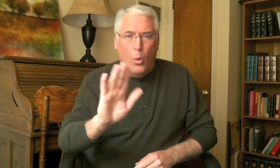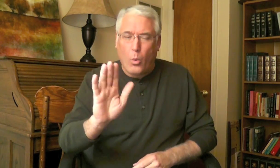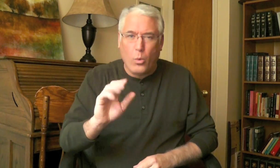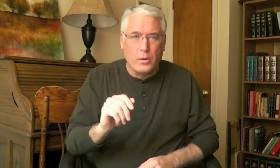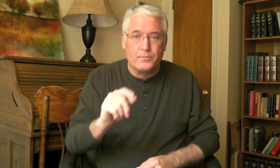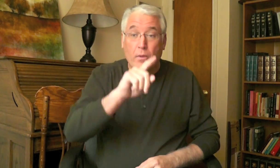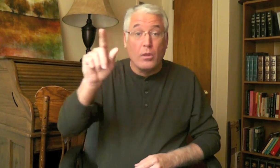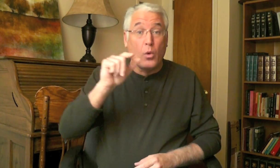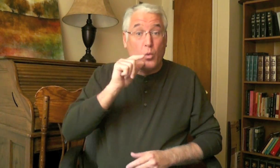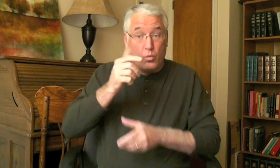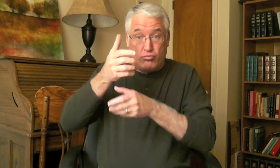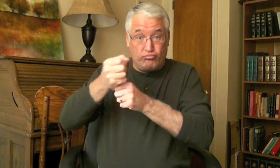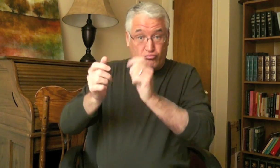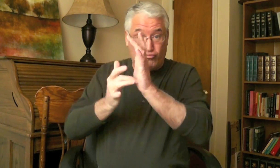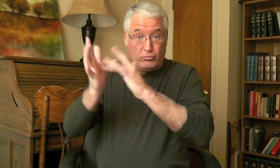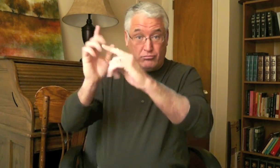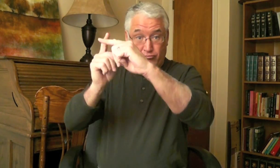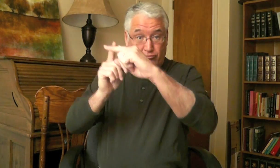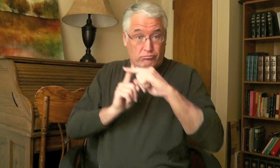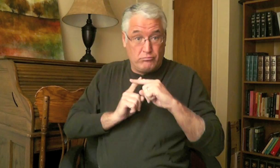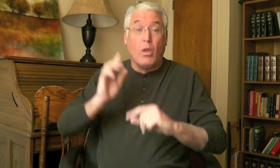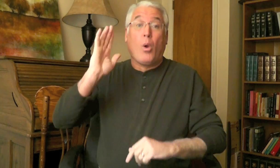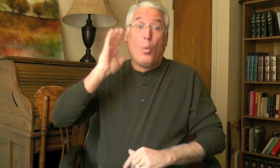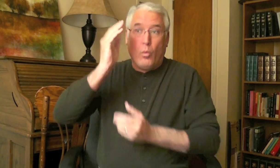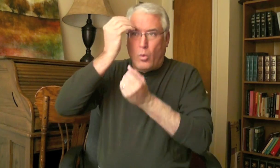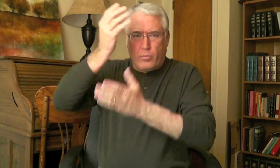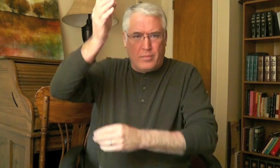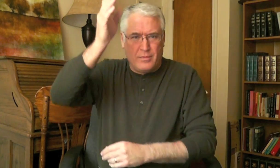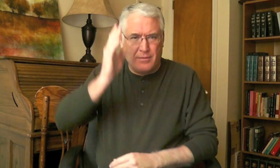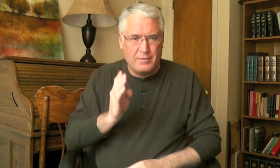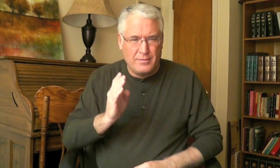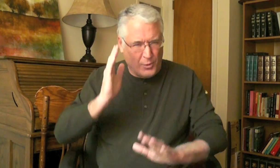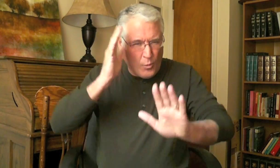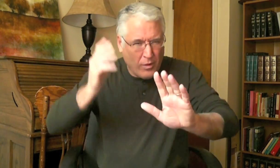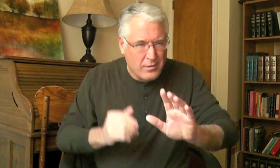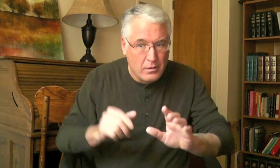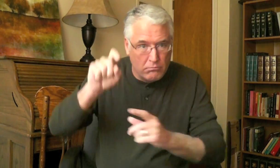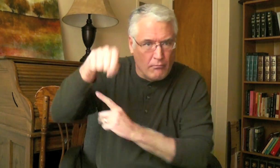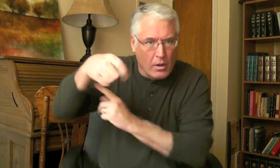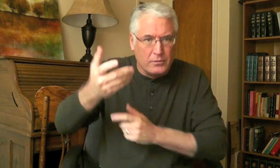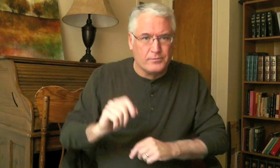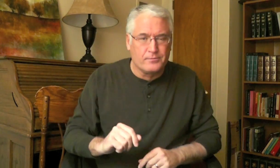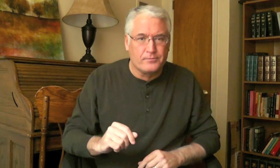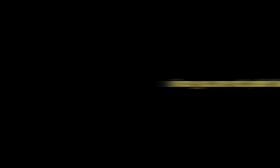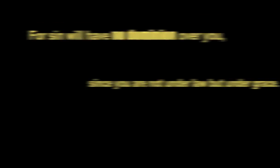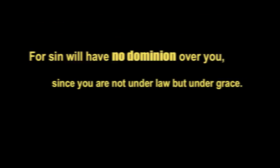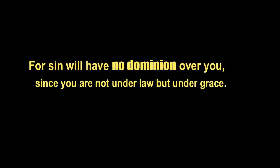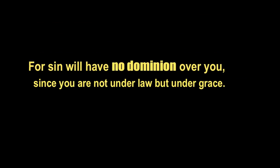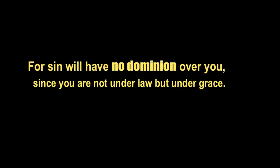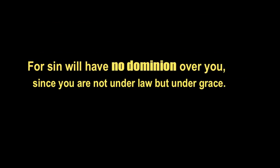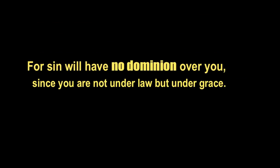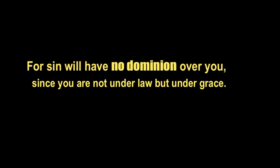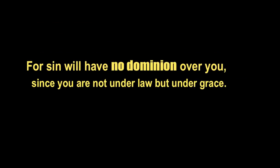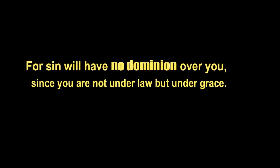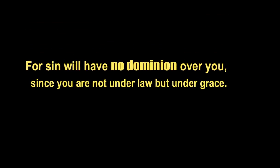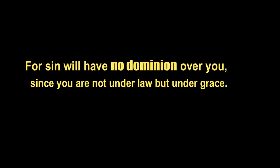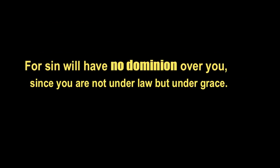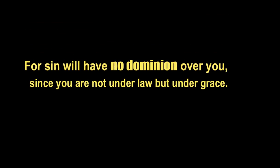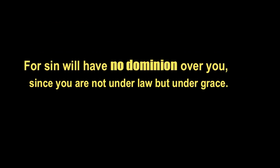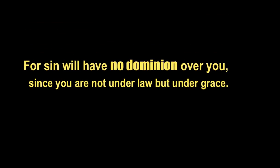be obedient to the law. Anyone who's trusted in Jesus for salvation will obey. For sin will have no dominion over